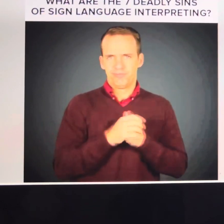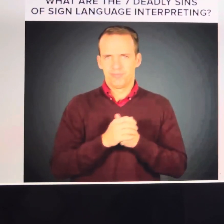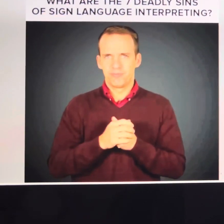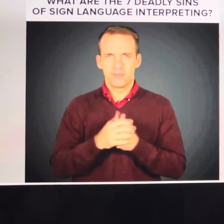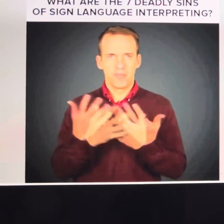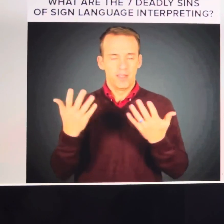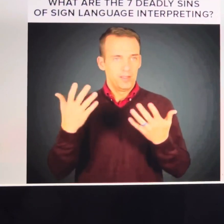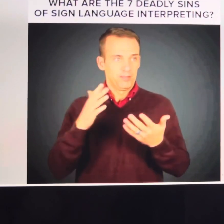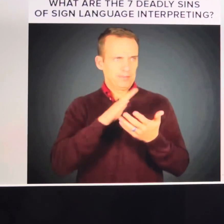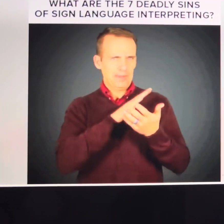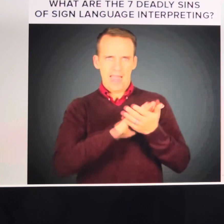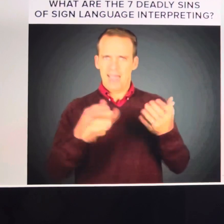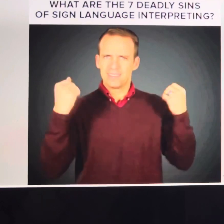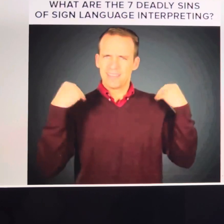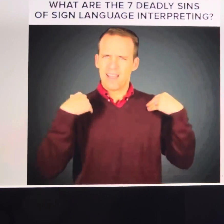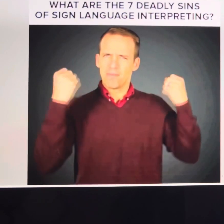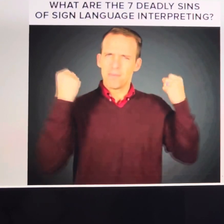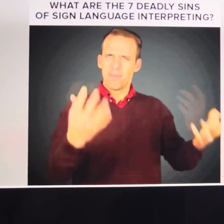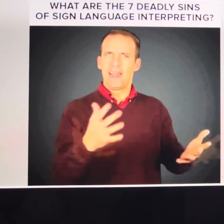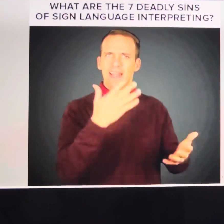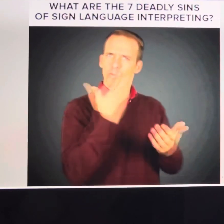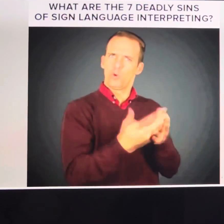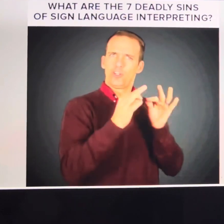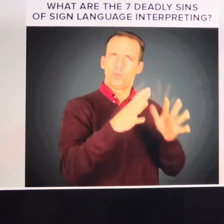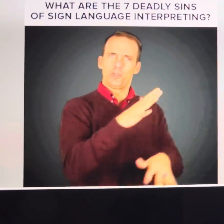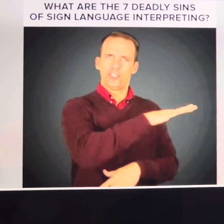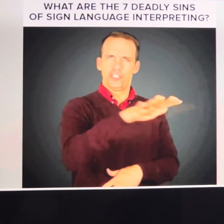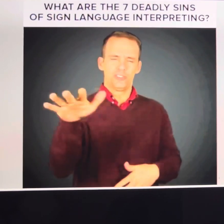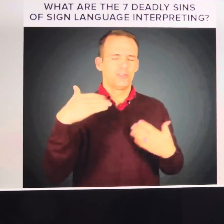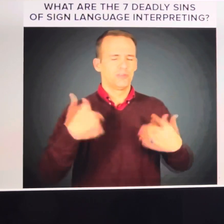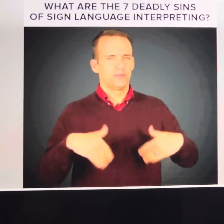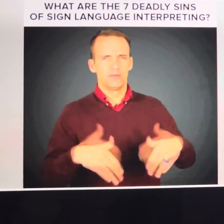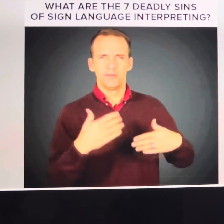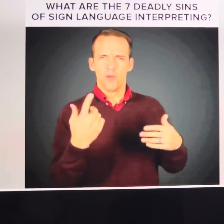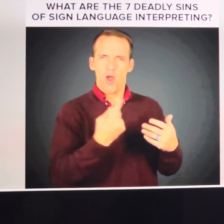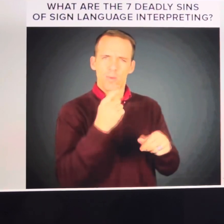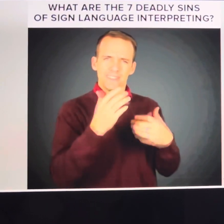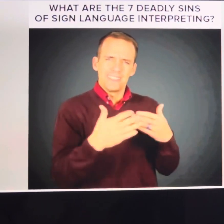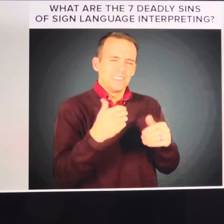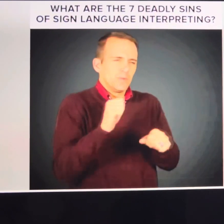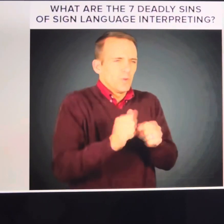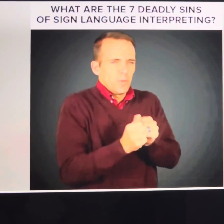I work with many interpreters all over the place.